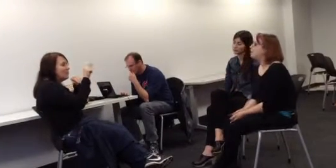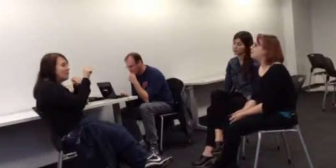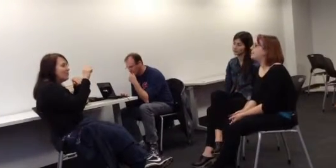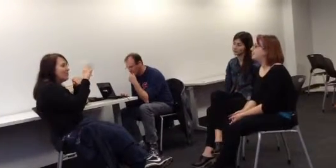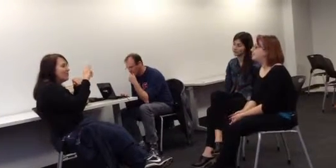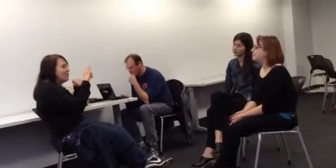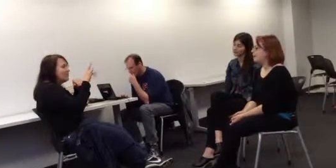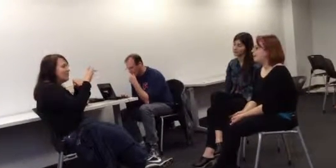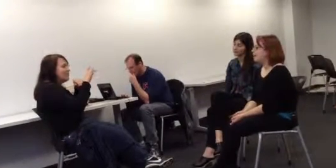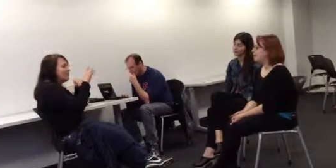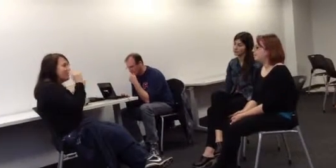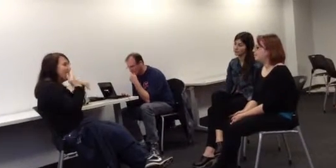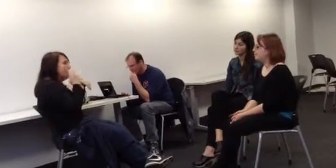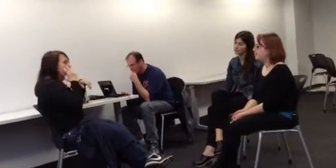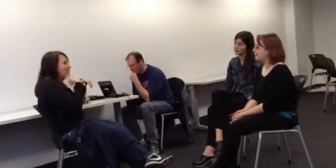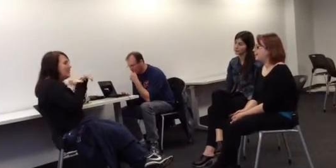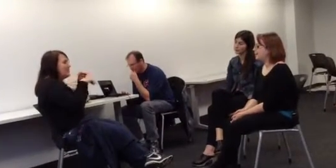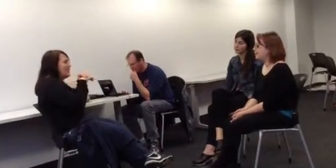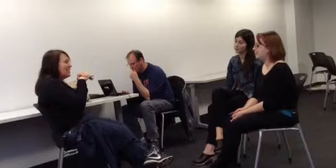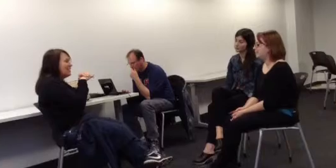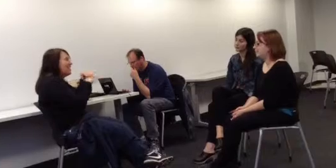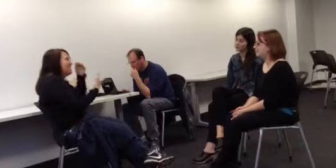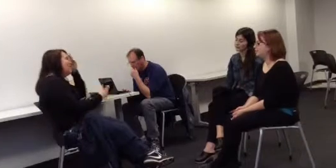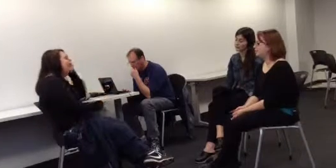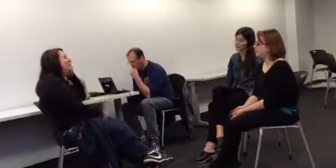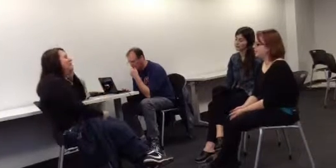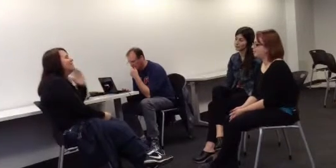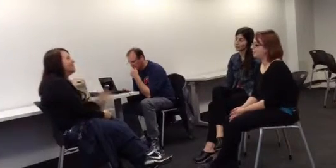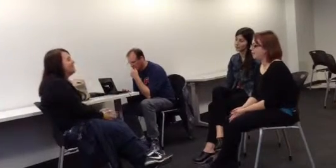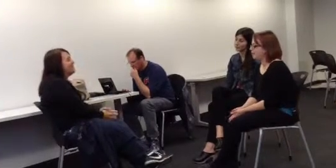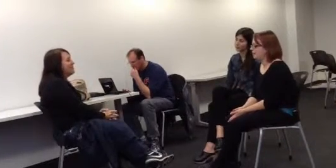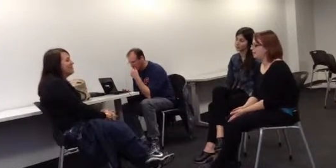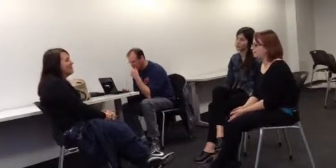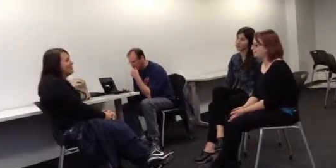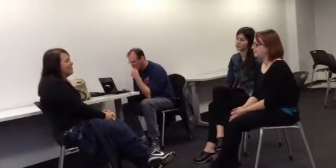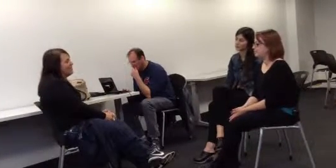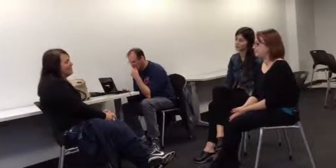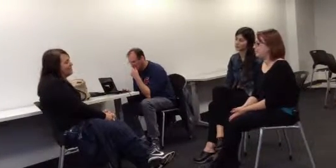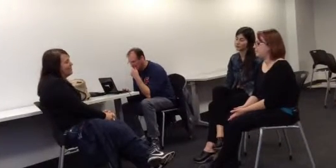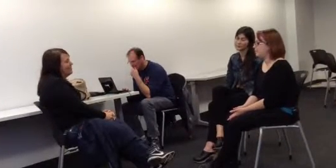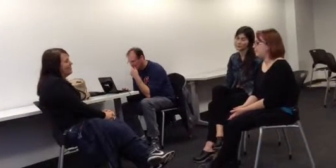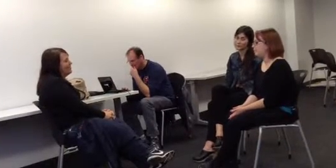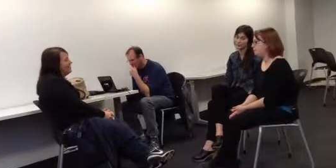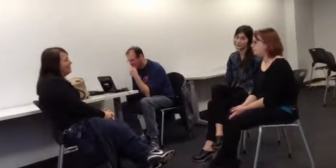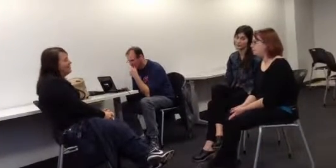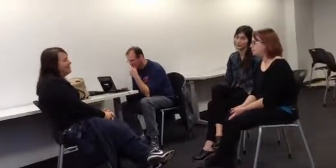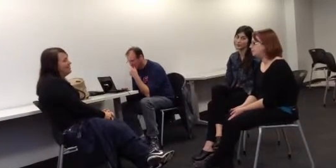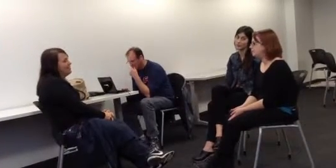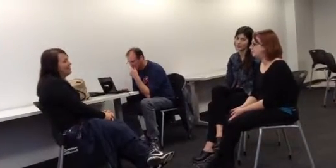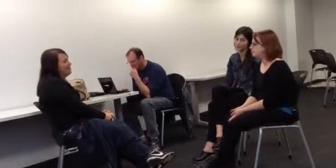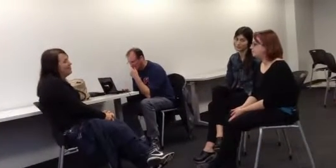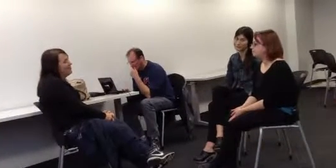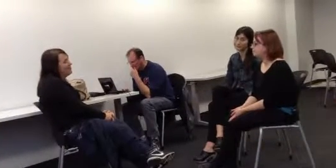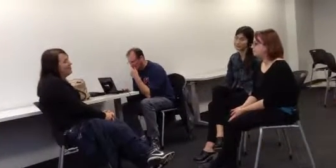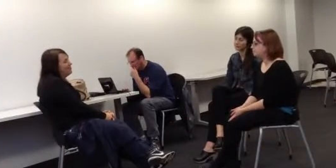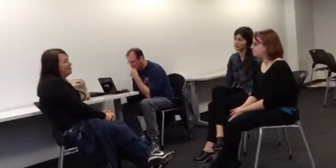There's ASL, there's sign exact English, tactile signing for deafblind people.